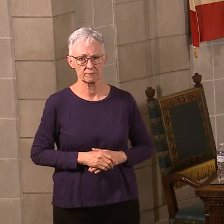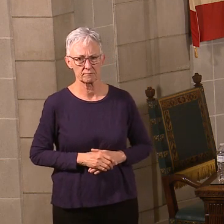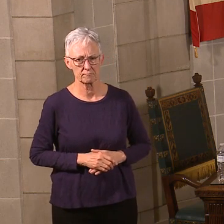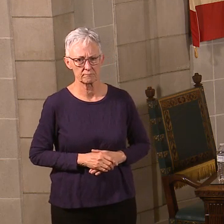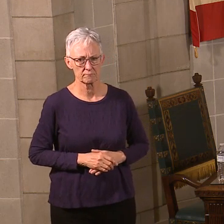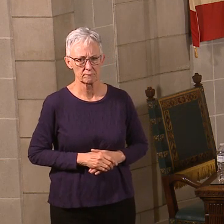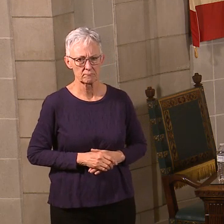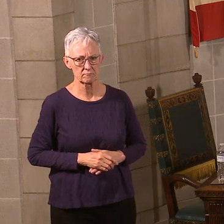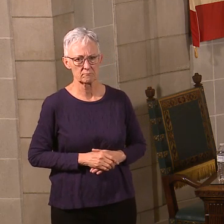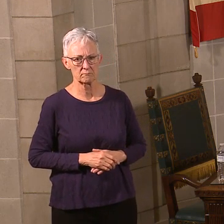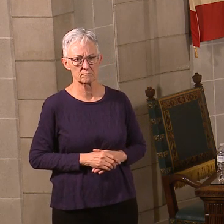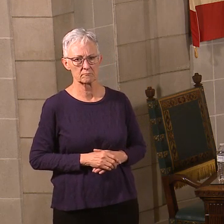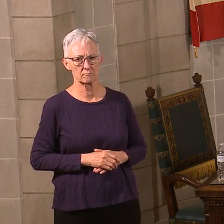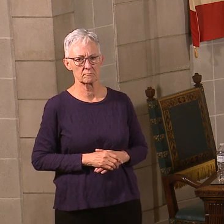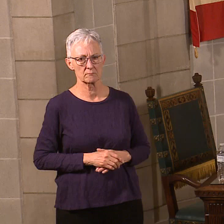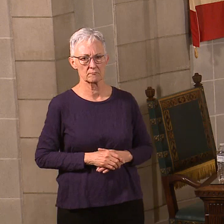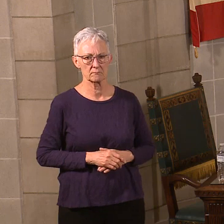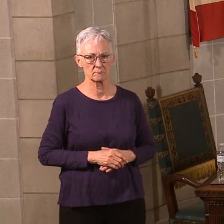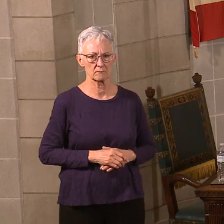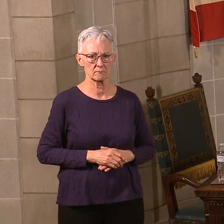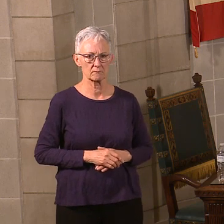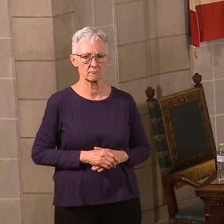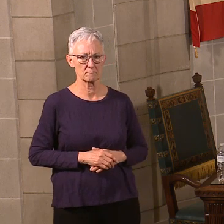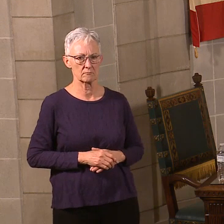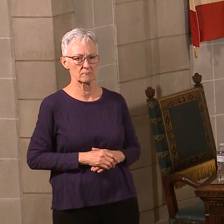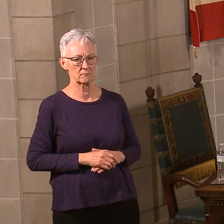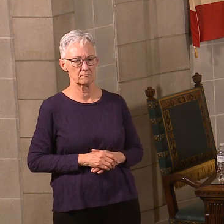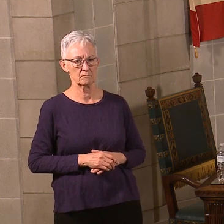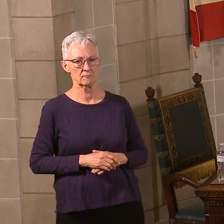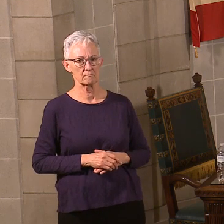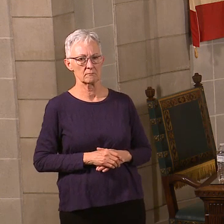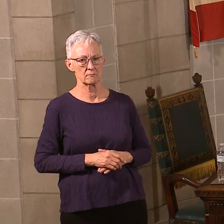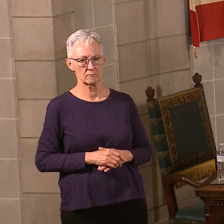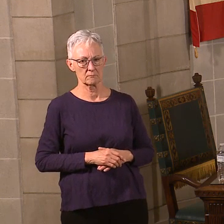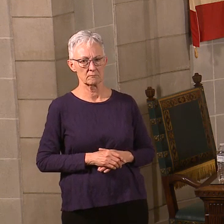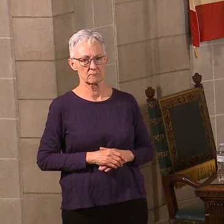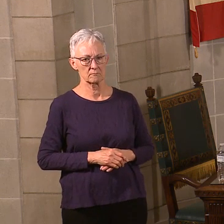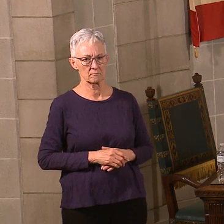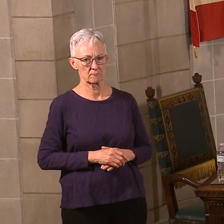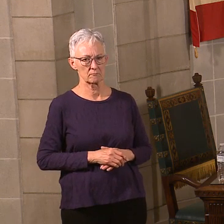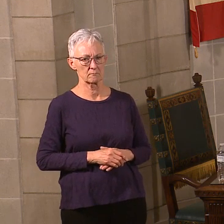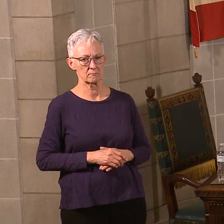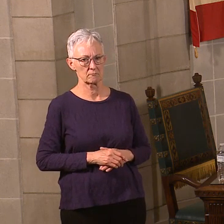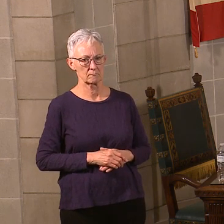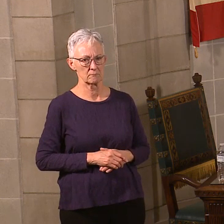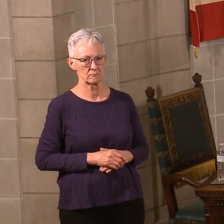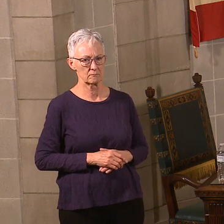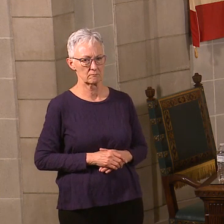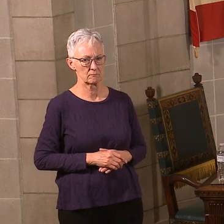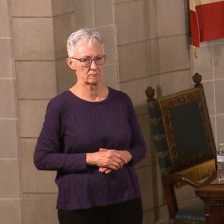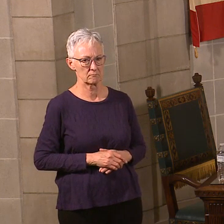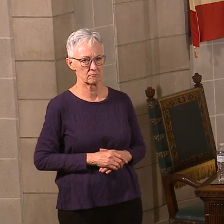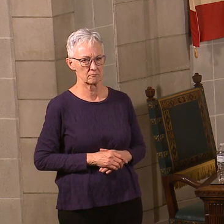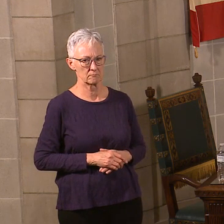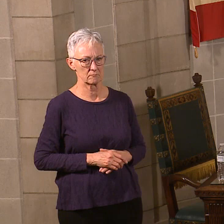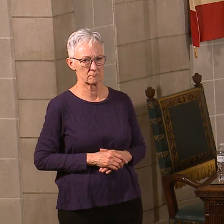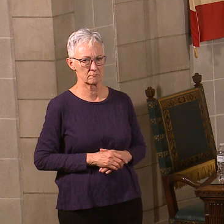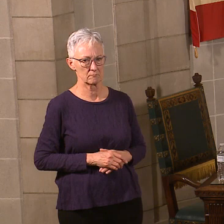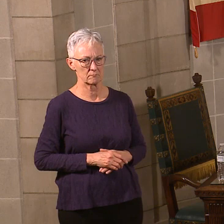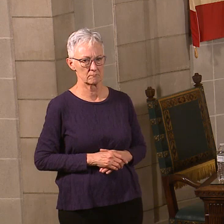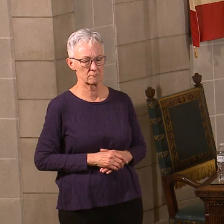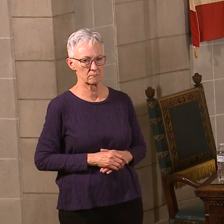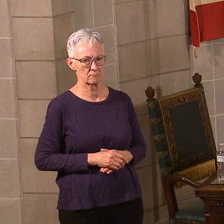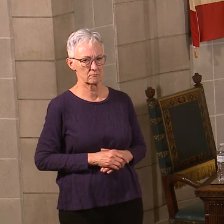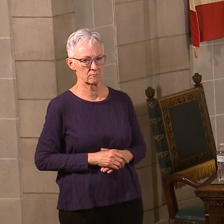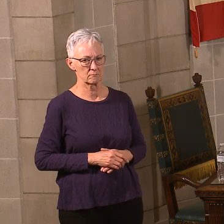like Sorensky, she's considering shutting it down because it's been getting so busy. Would you recommend Nebraskans go to these parks sometimes, or should they scale that back as